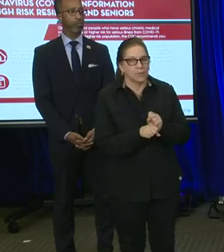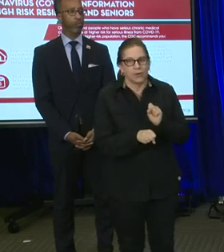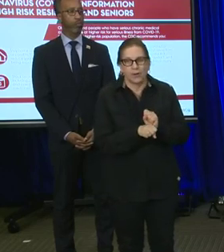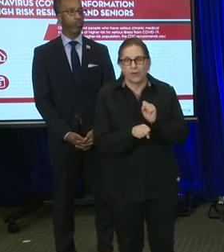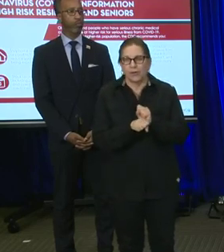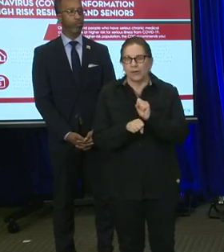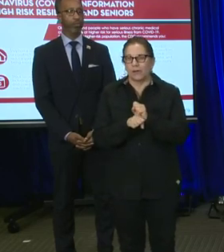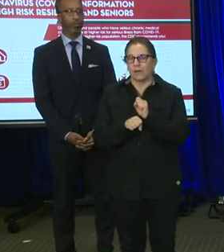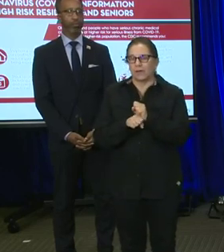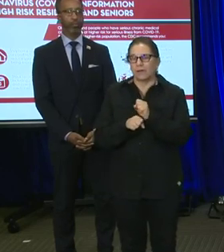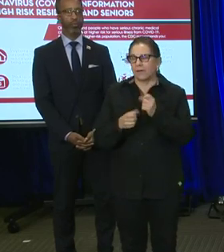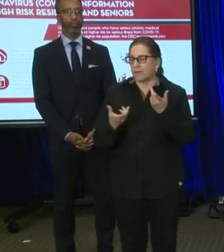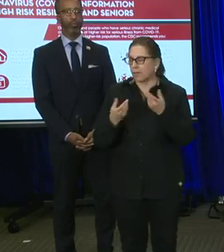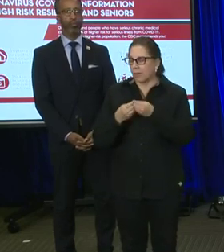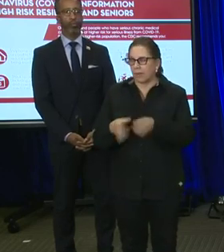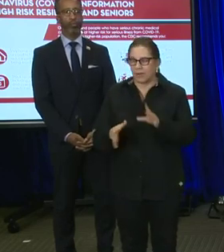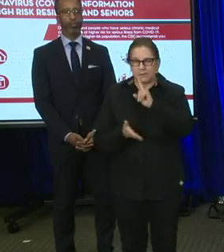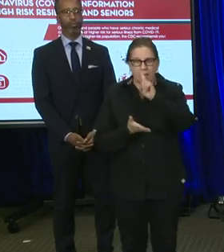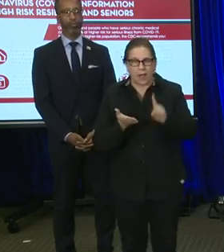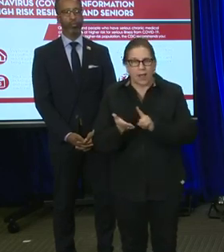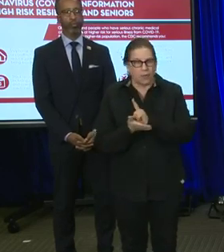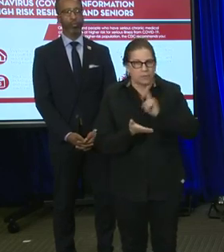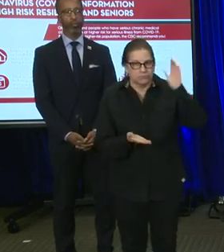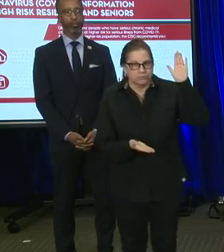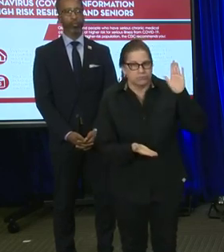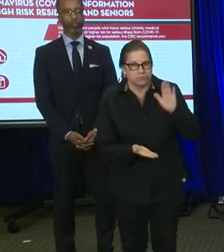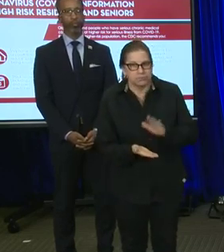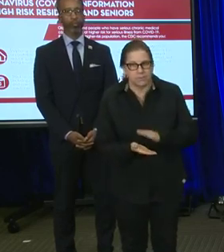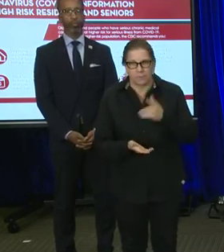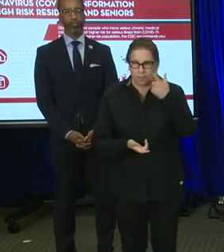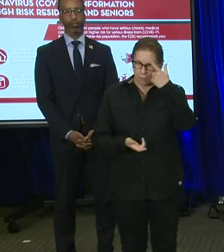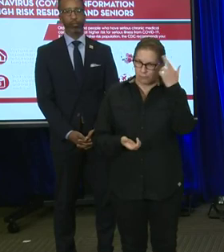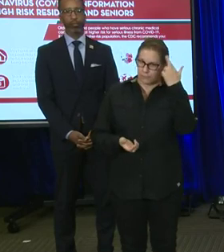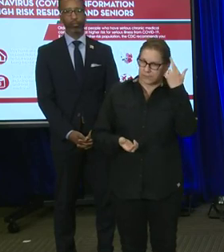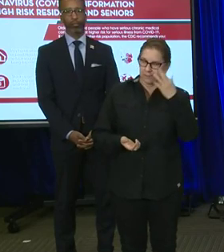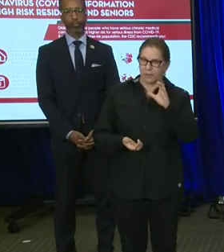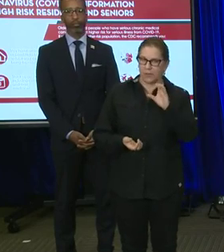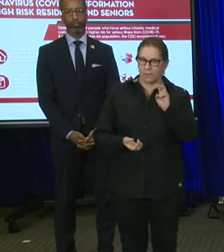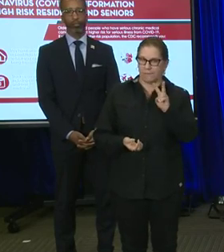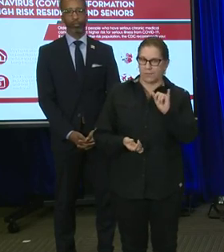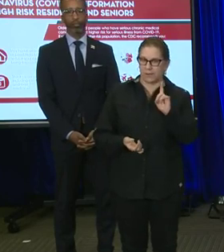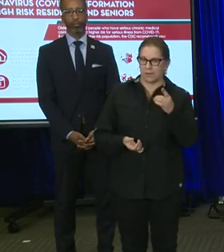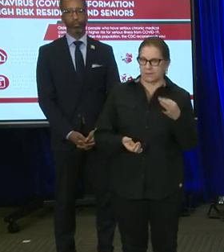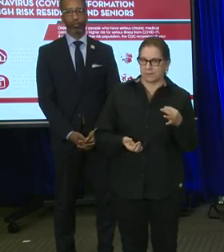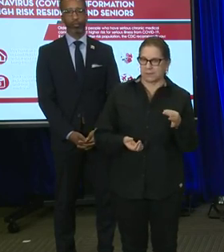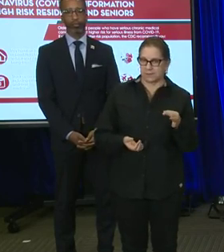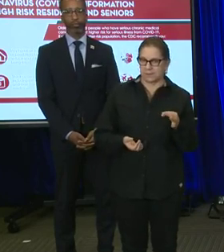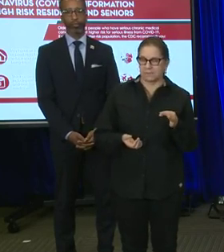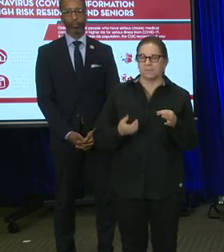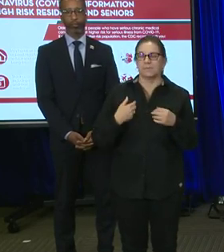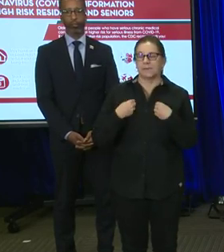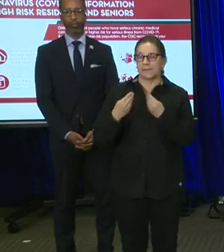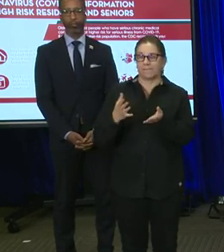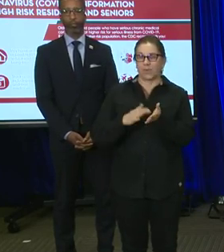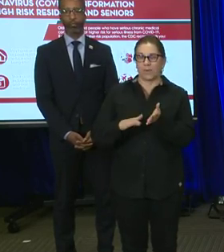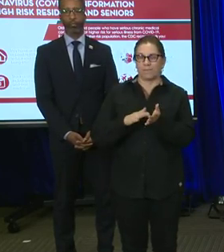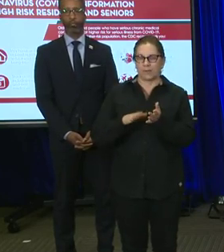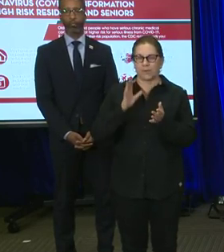of COVID-19. These waivers will remain in effect until the end of the public health